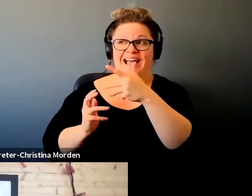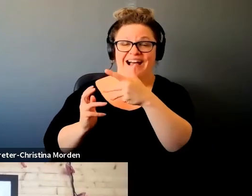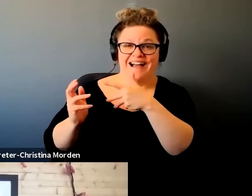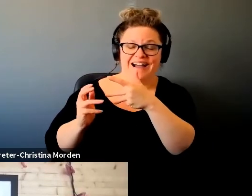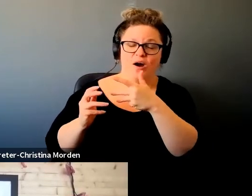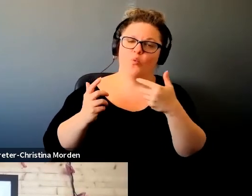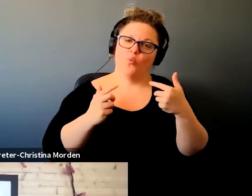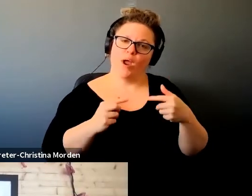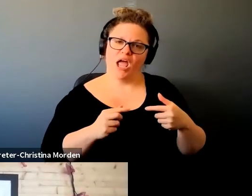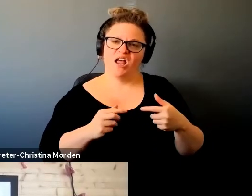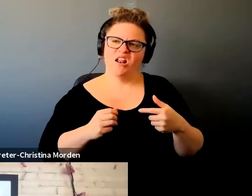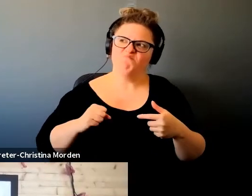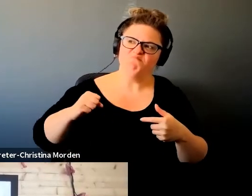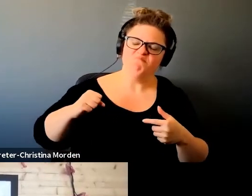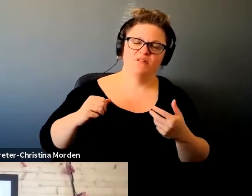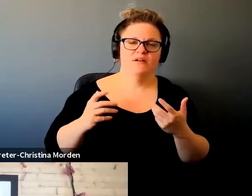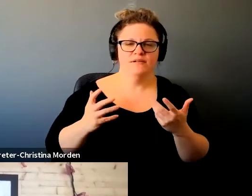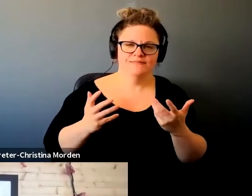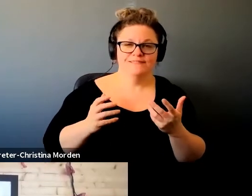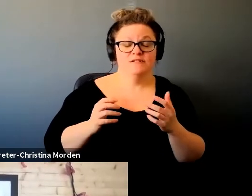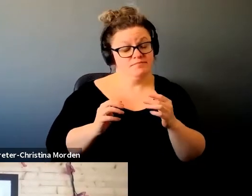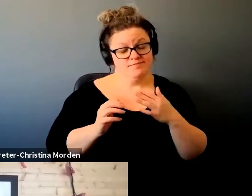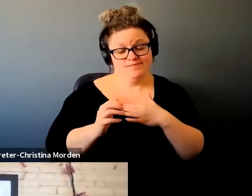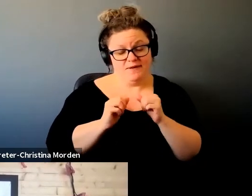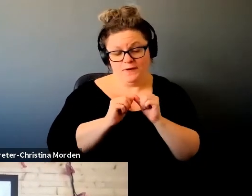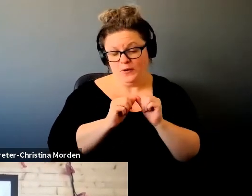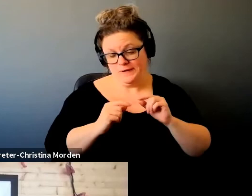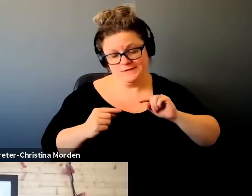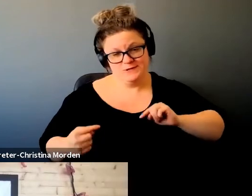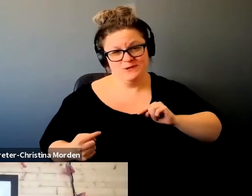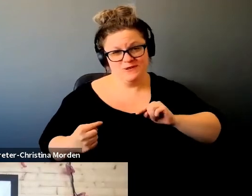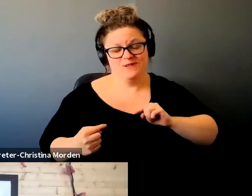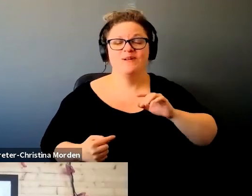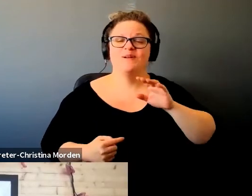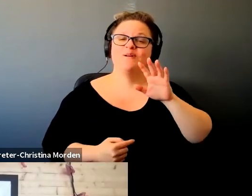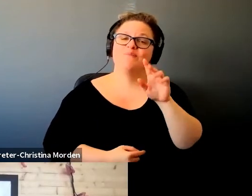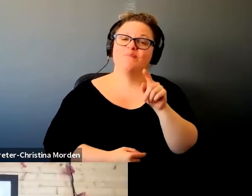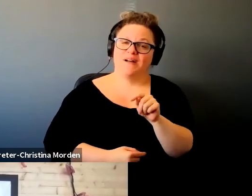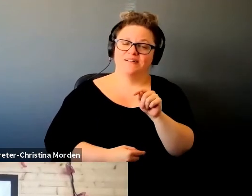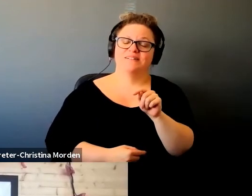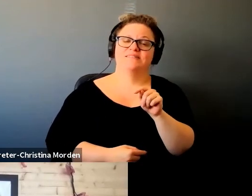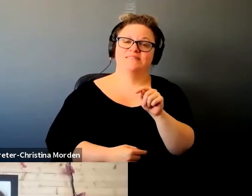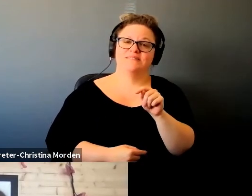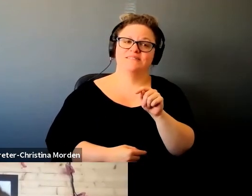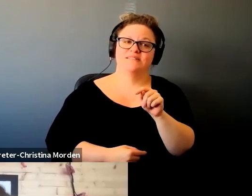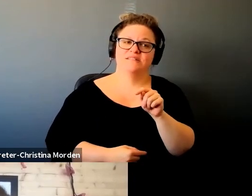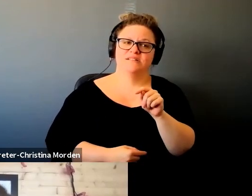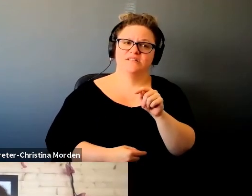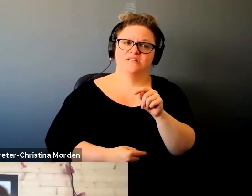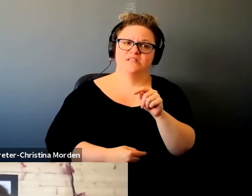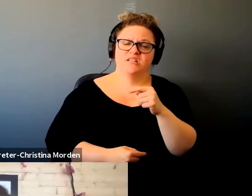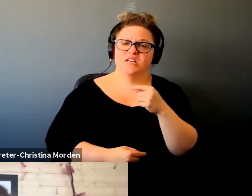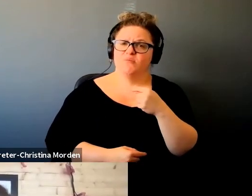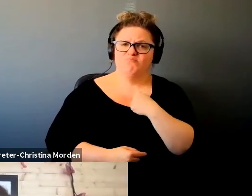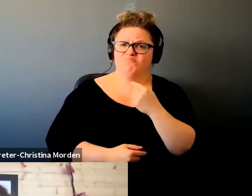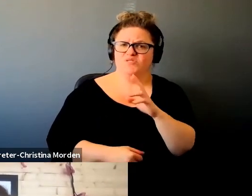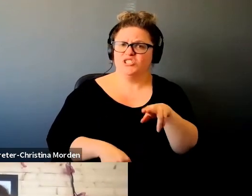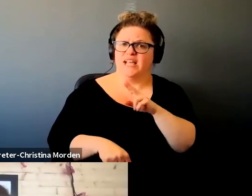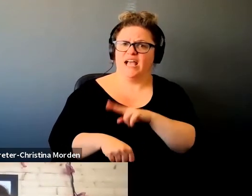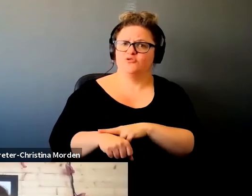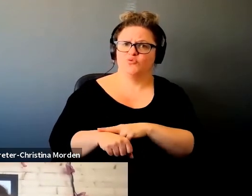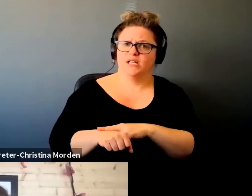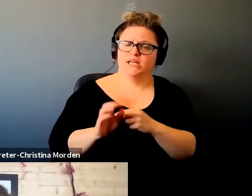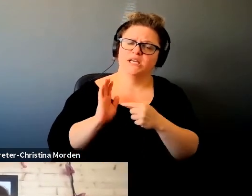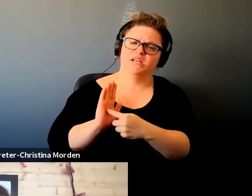It's an ongoing struggle. And but I do have a natural unpleasantness that I can bring out